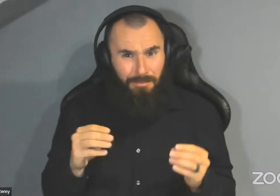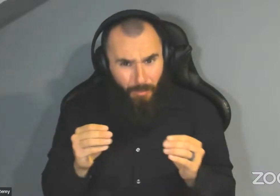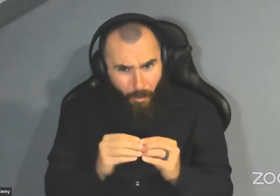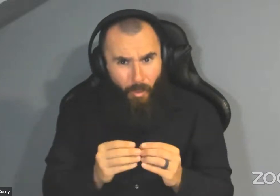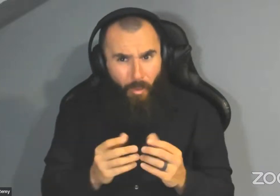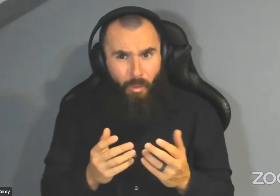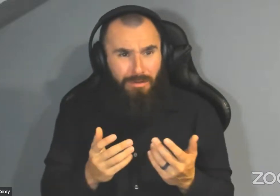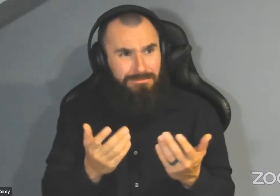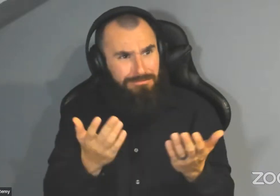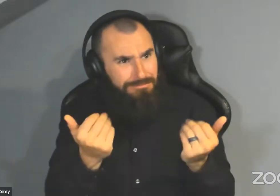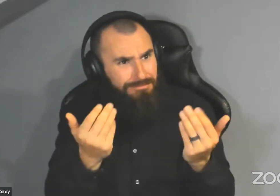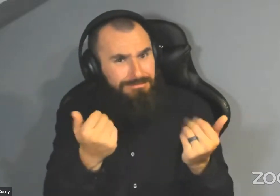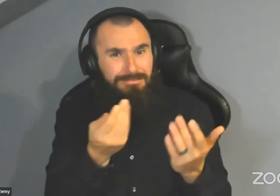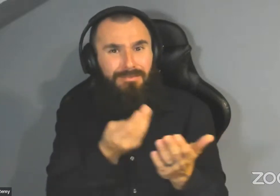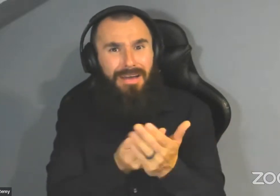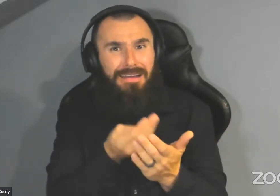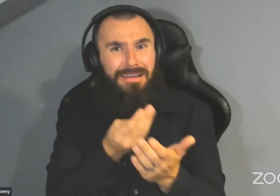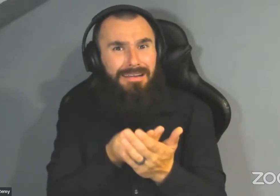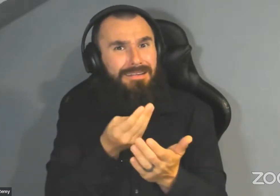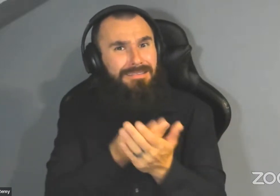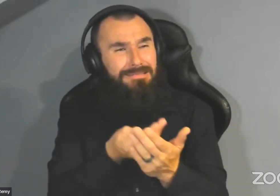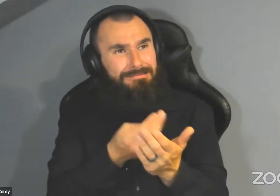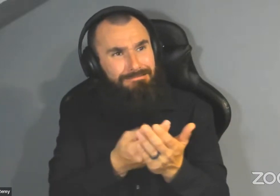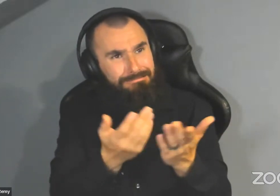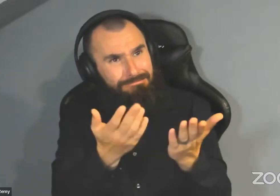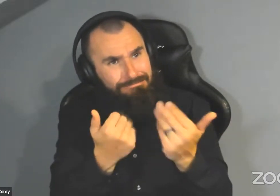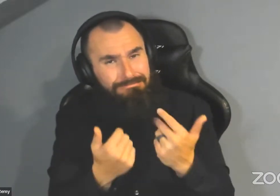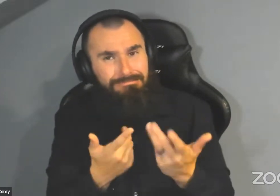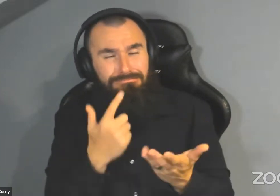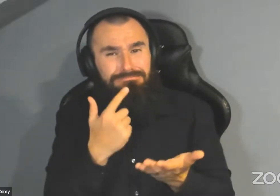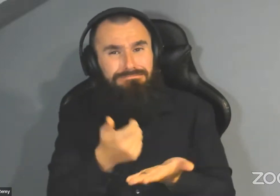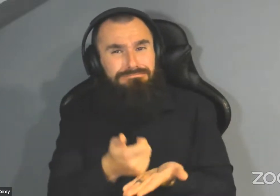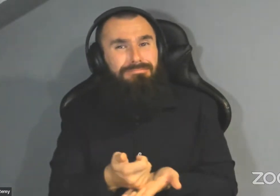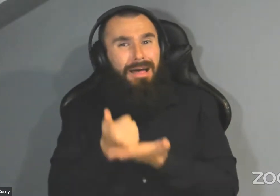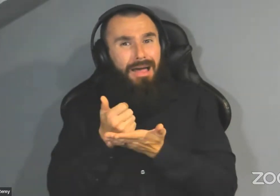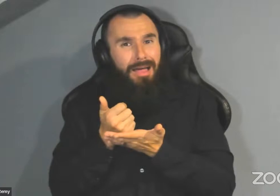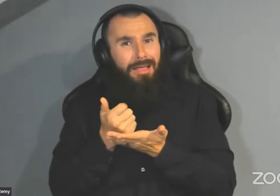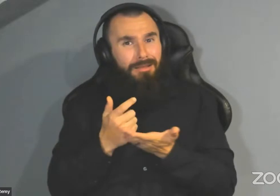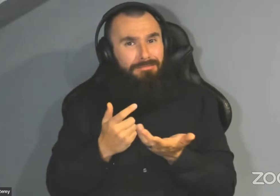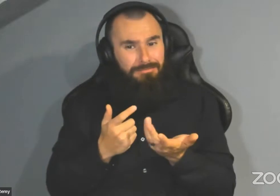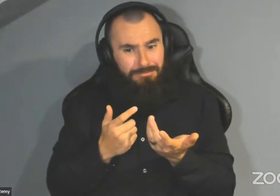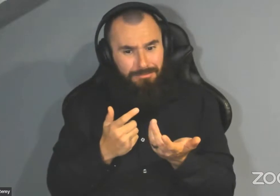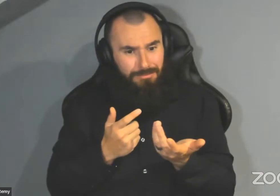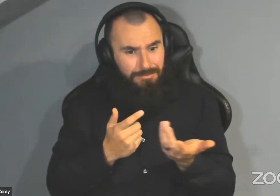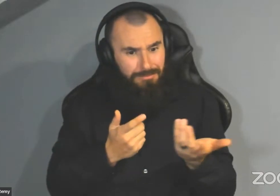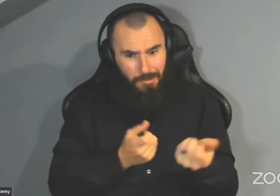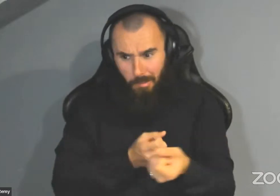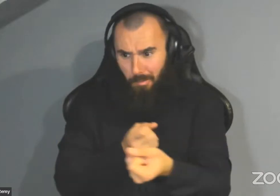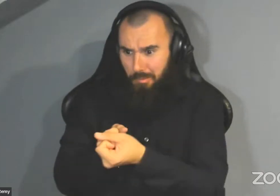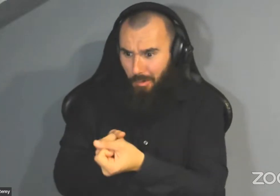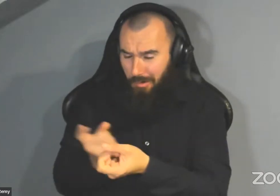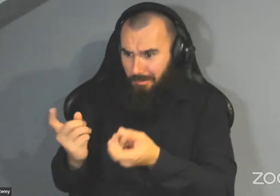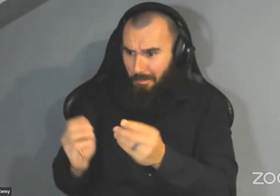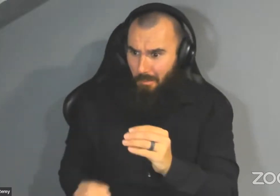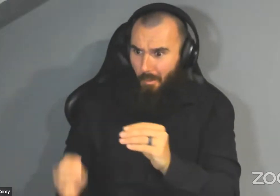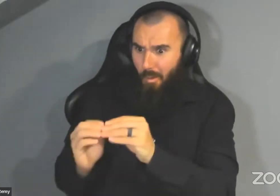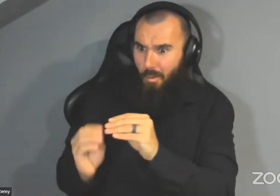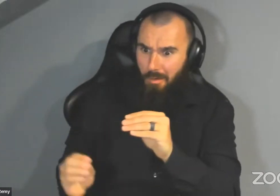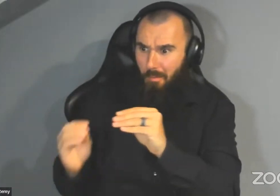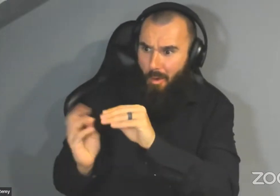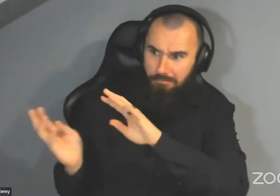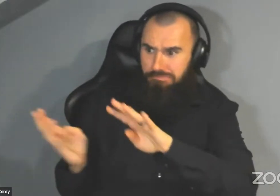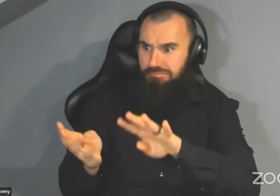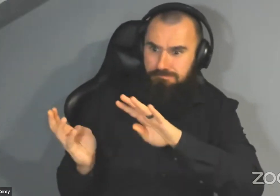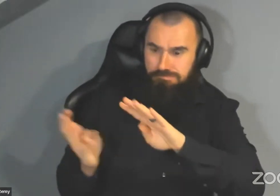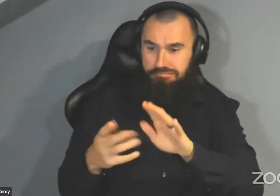funding to help to support the increasing demand